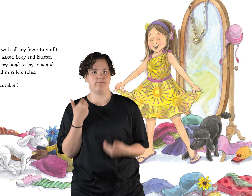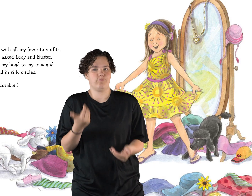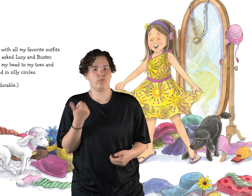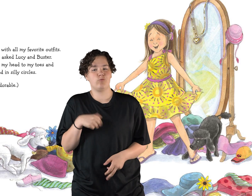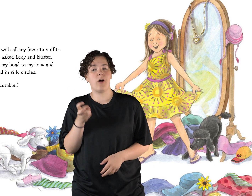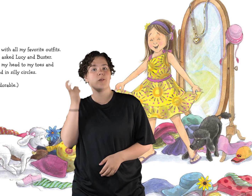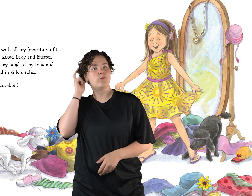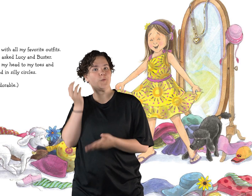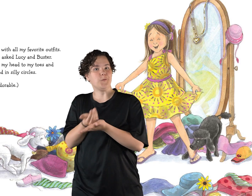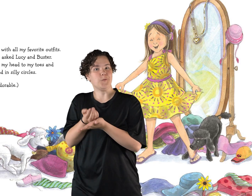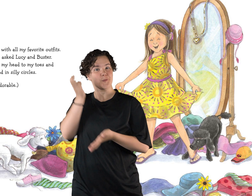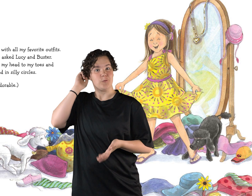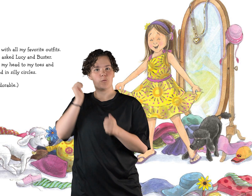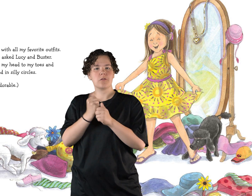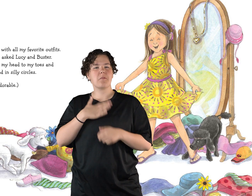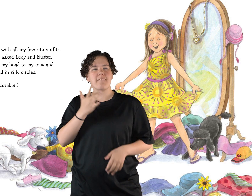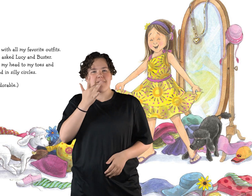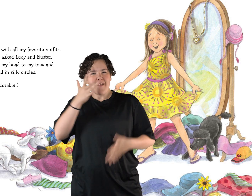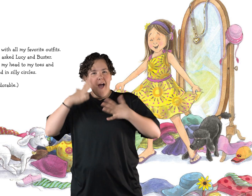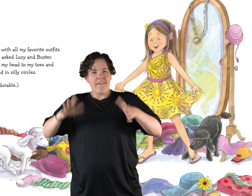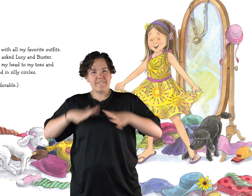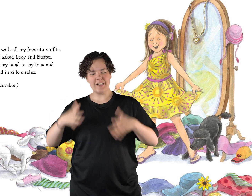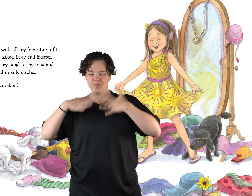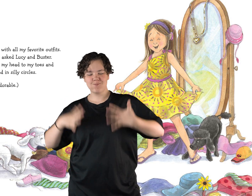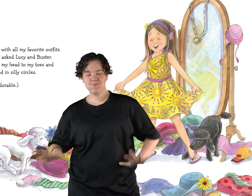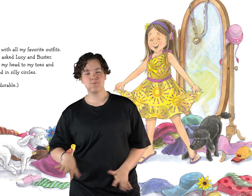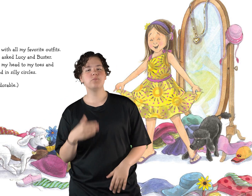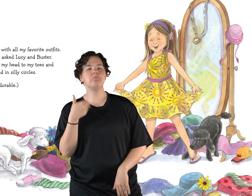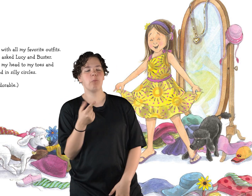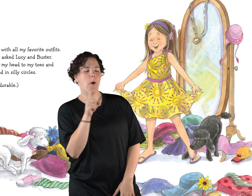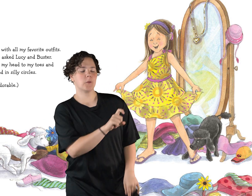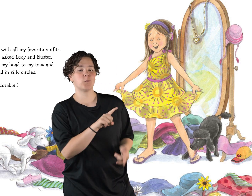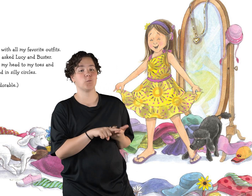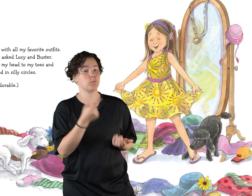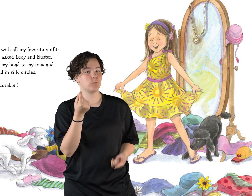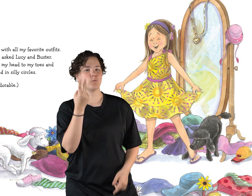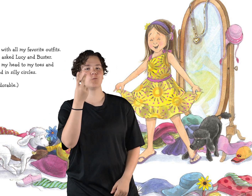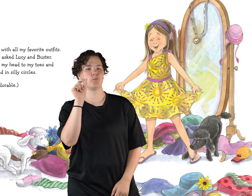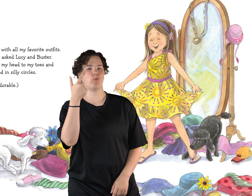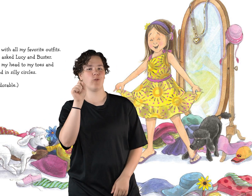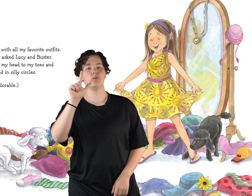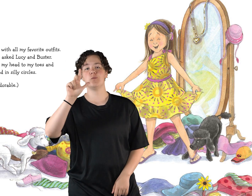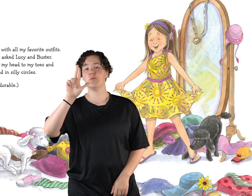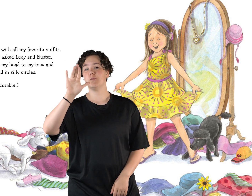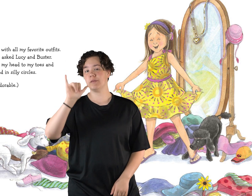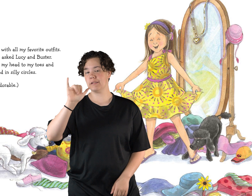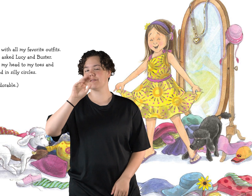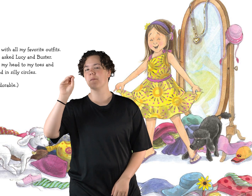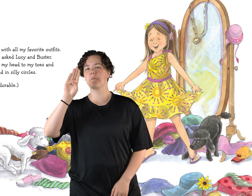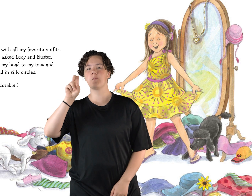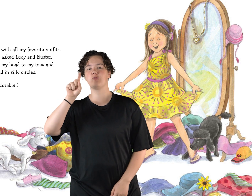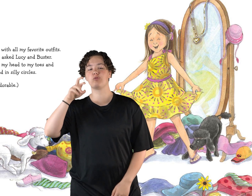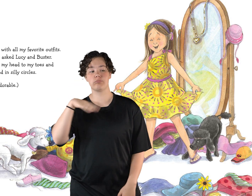inside. I tried on my implants with all my favorite outfits. "Do I still look cute?" I asked Lucy and